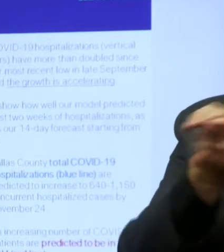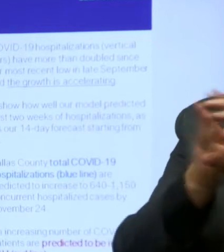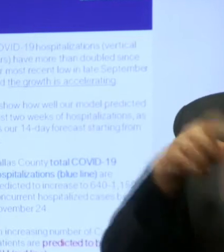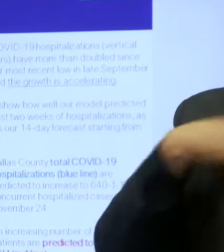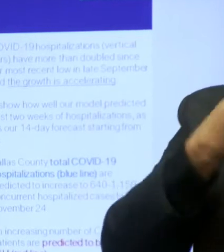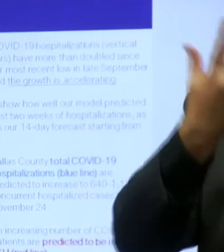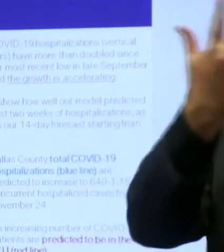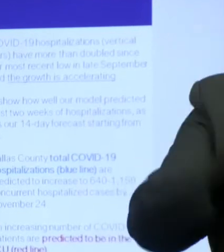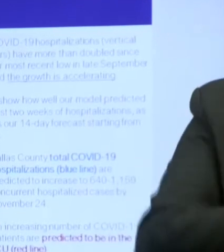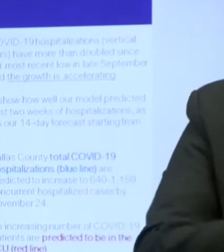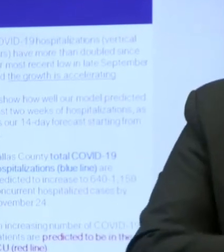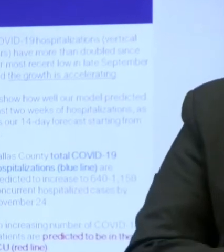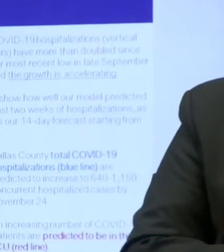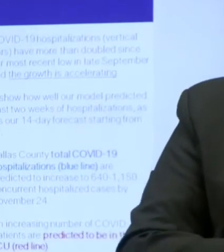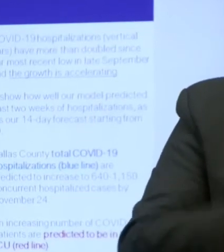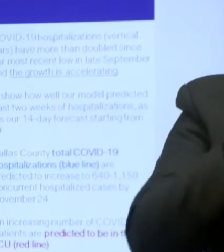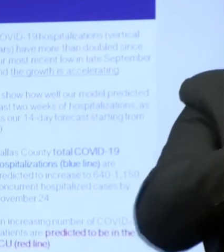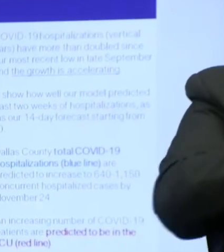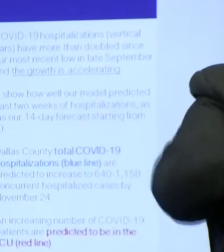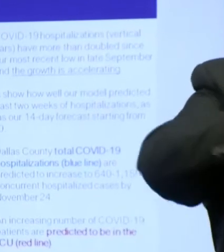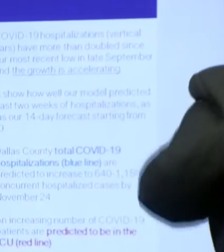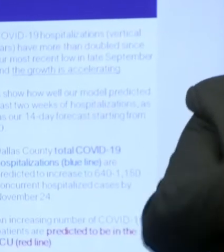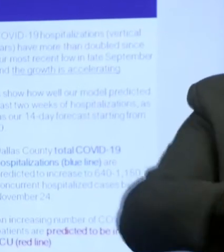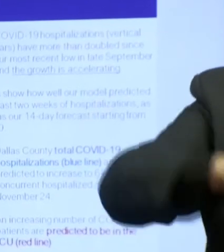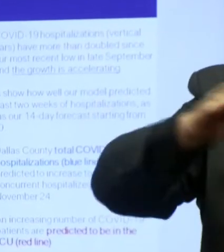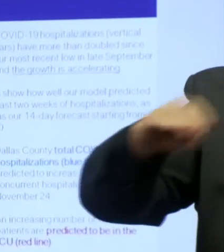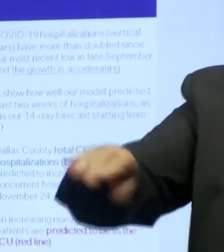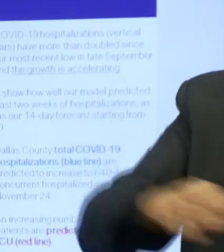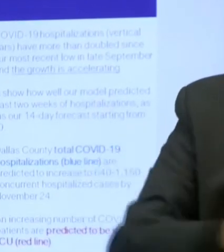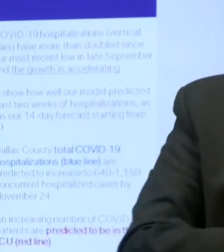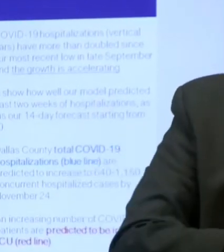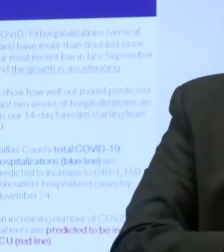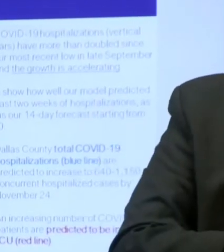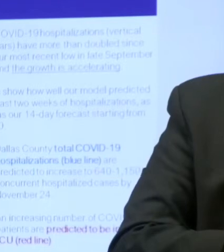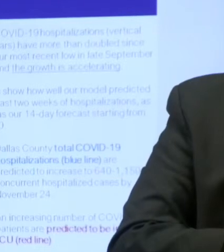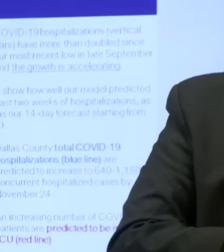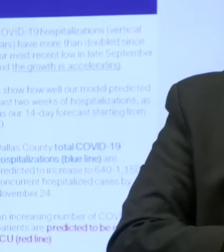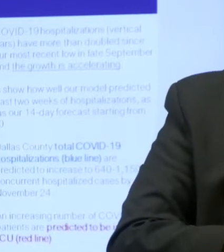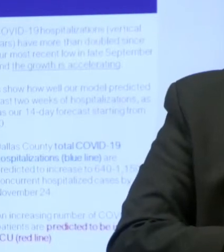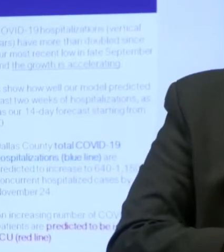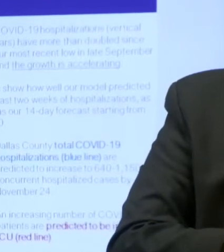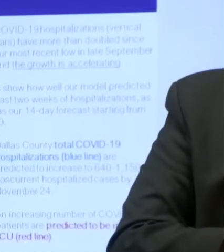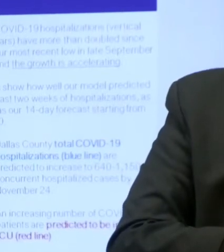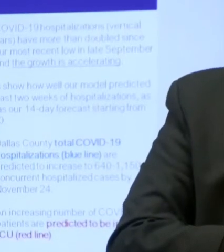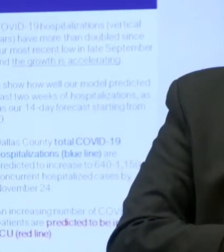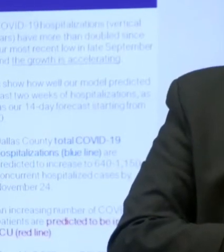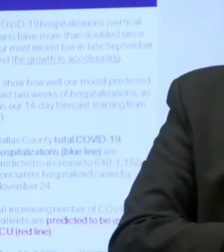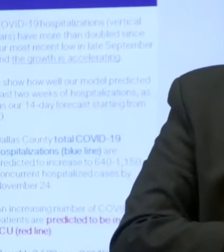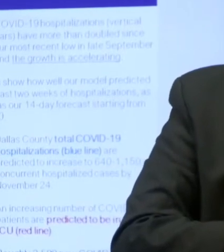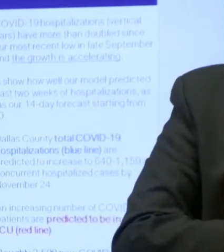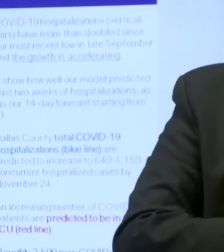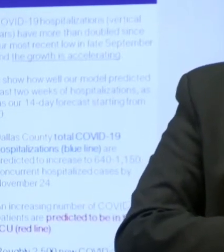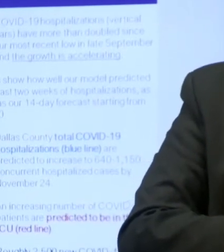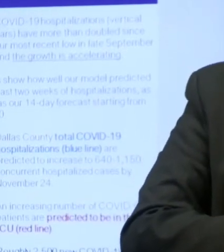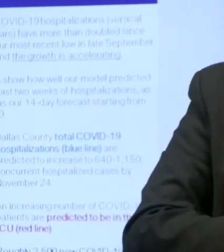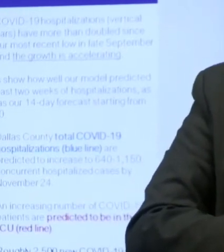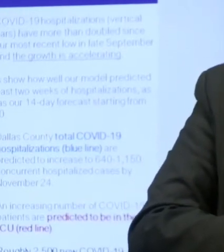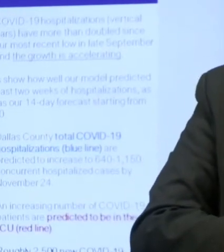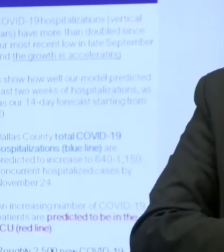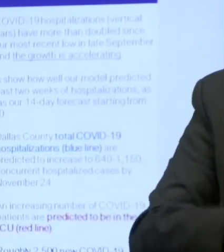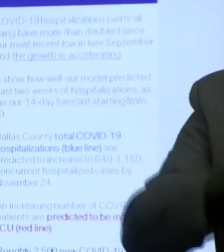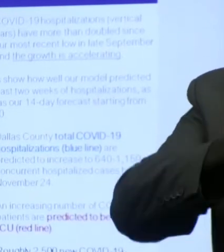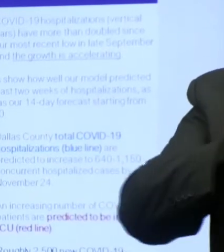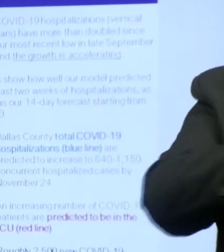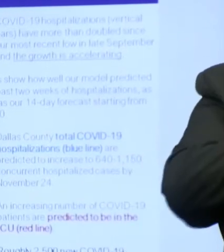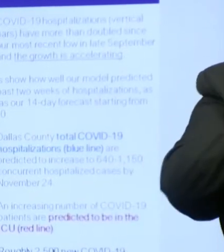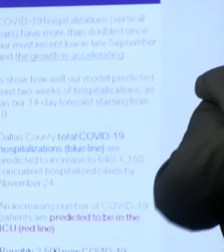there. We took that back for you. We had the medical modelers take it back. They're pretty good at predicting this stuff.